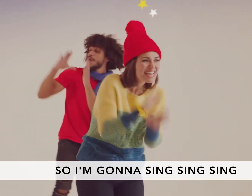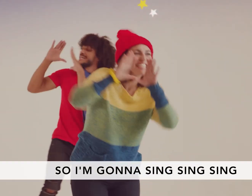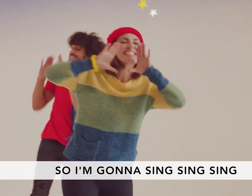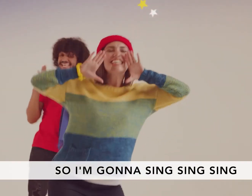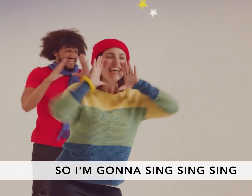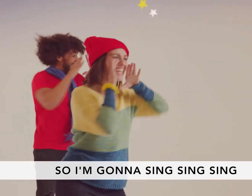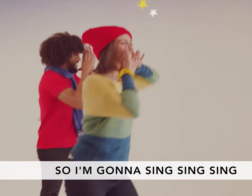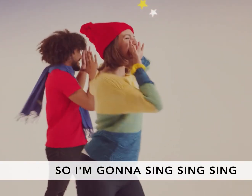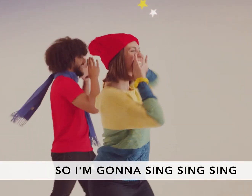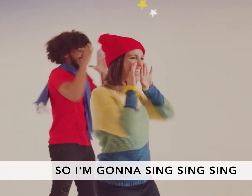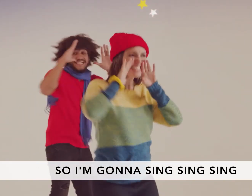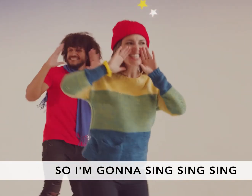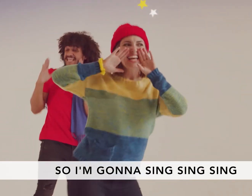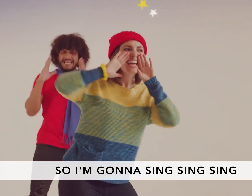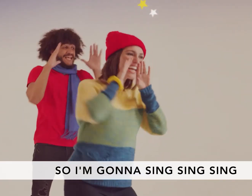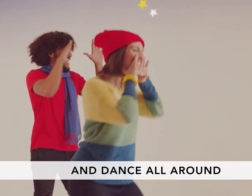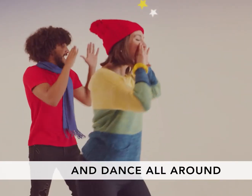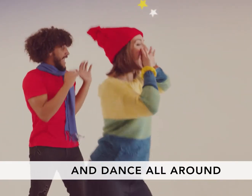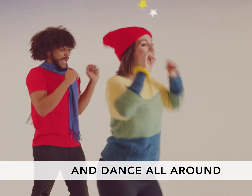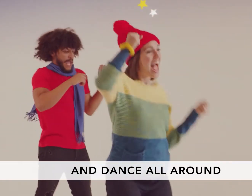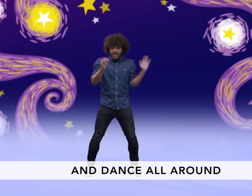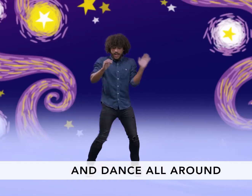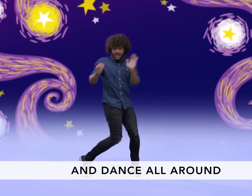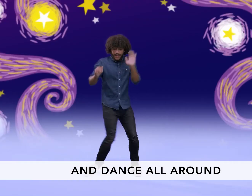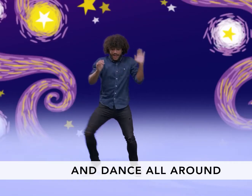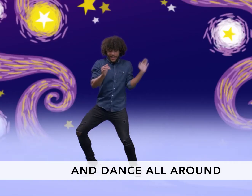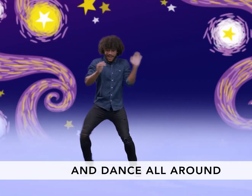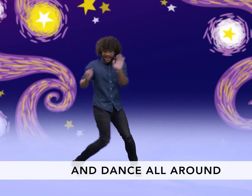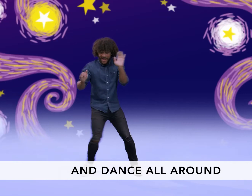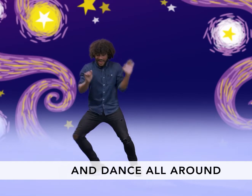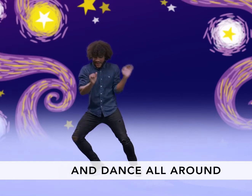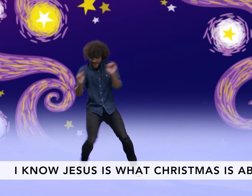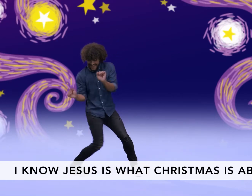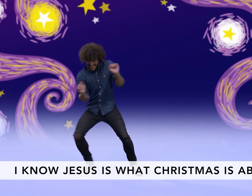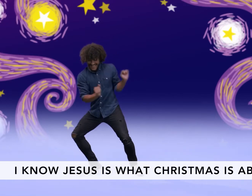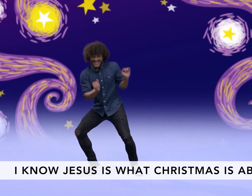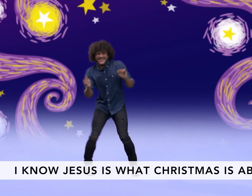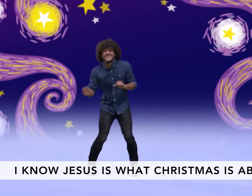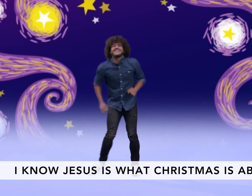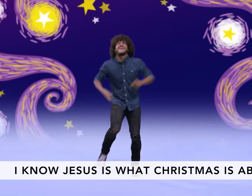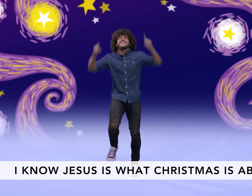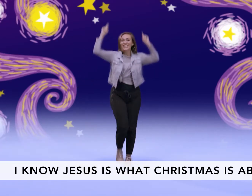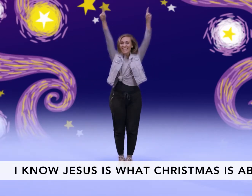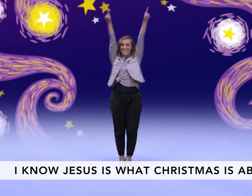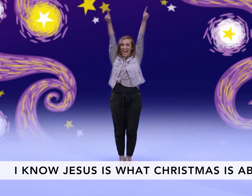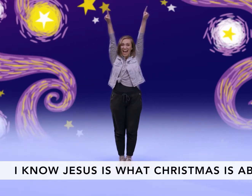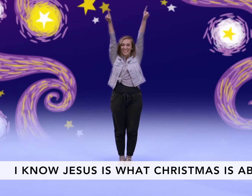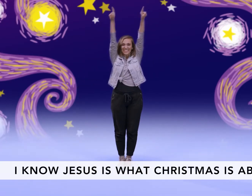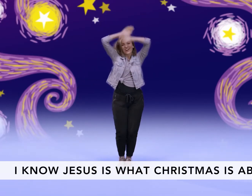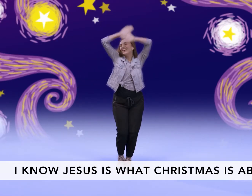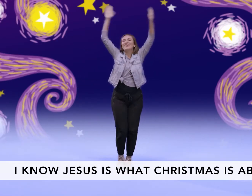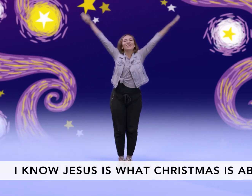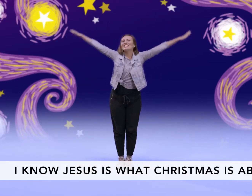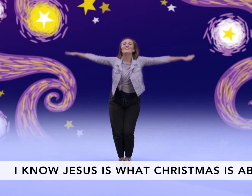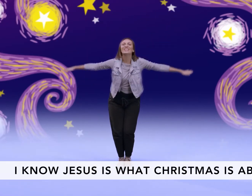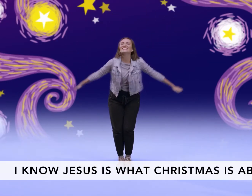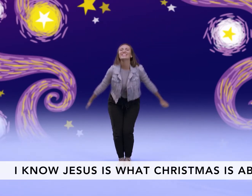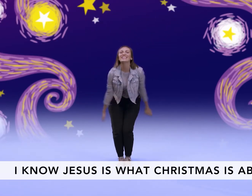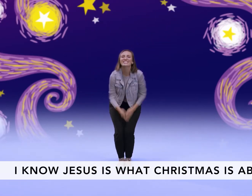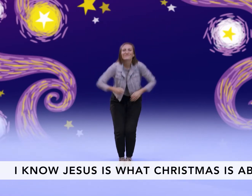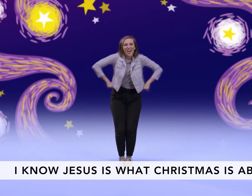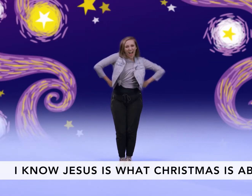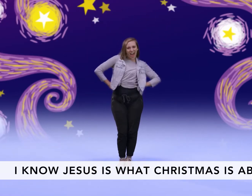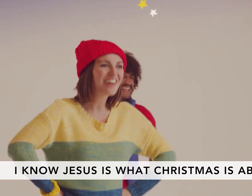I'm gonna sing, sing, sing And dance all around I know Jesus is what Christmas